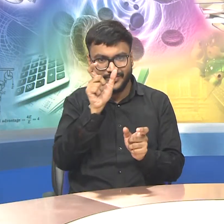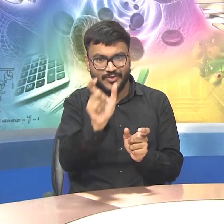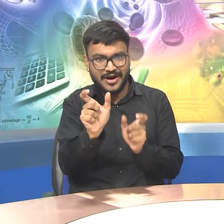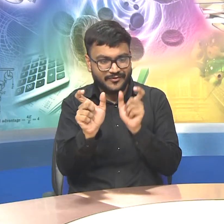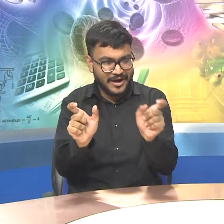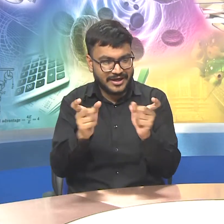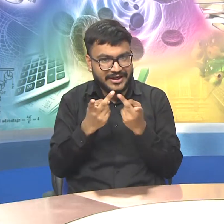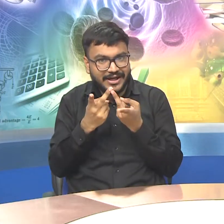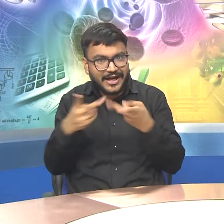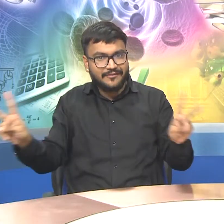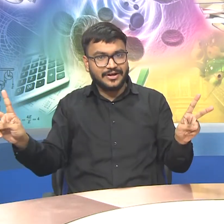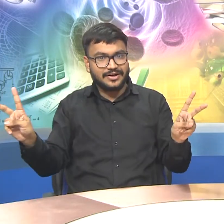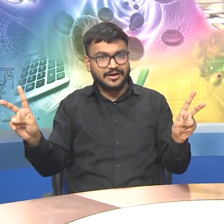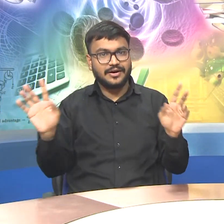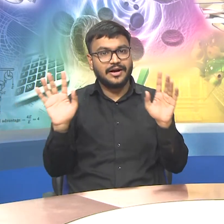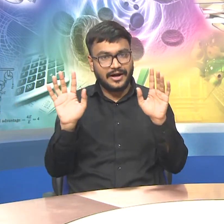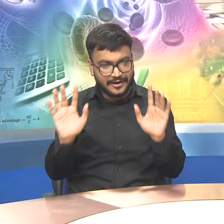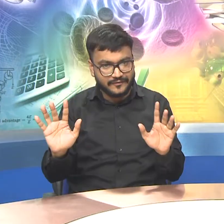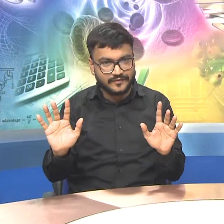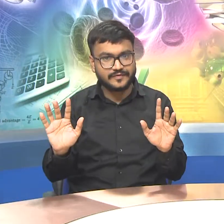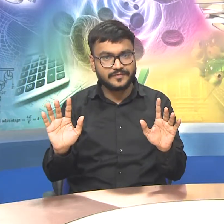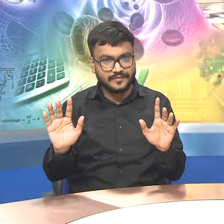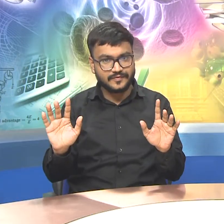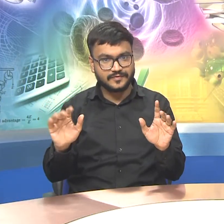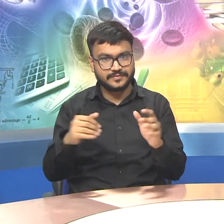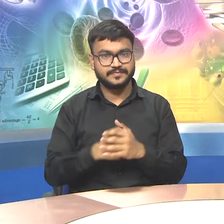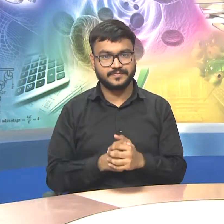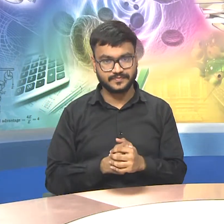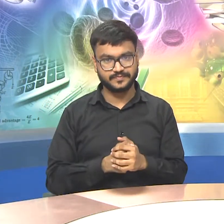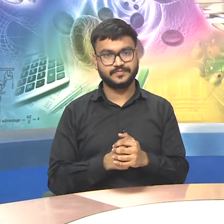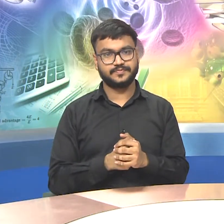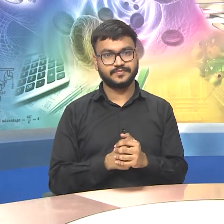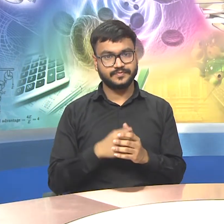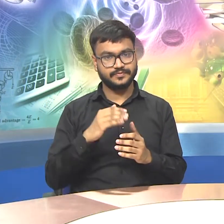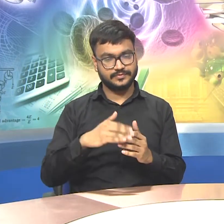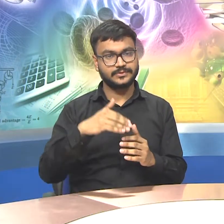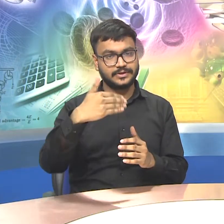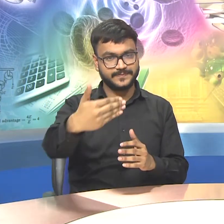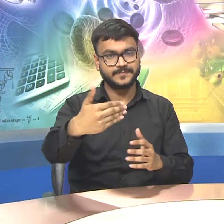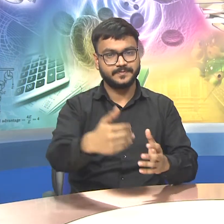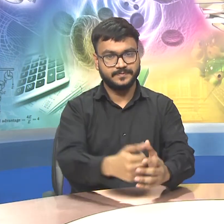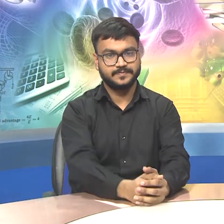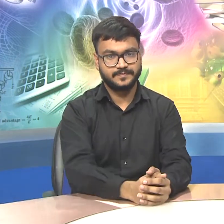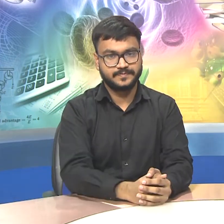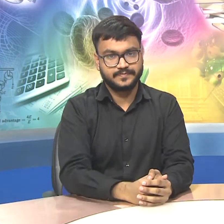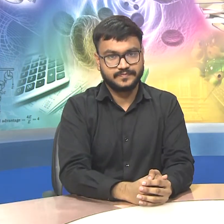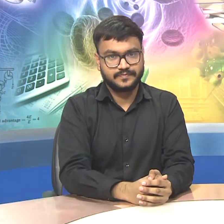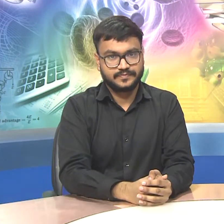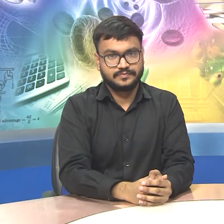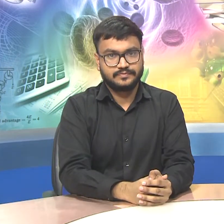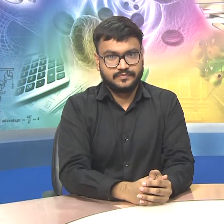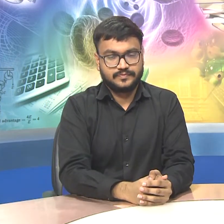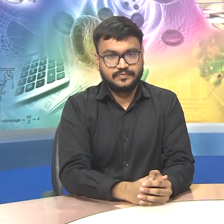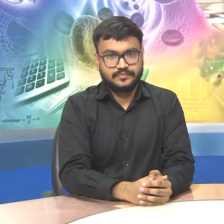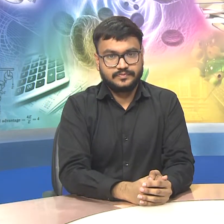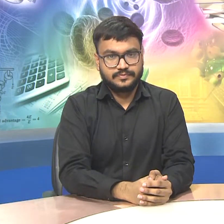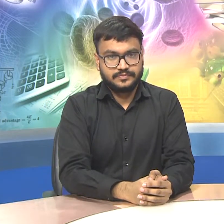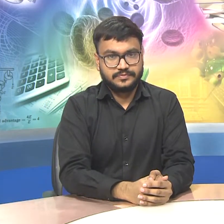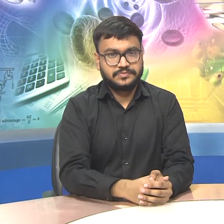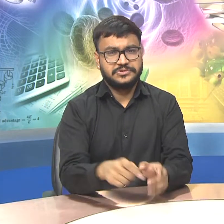Whether it is I gave you and you gave me, the motion of the sign can change the meaning of the word.